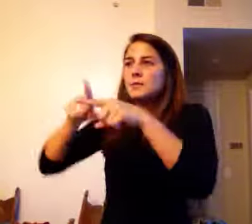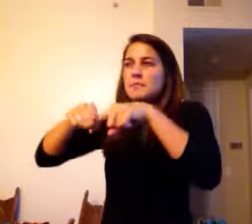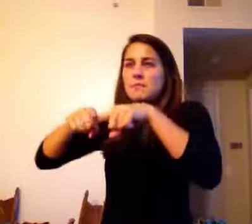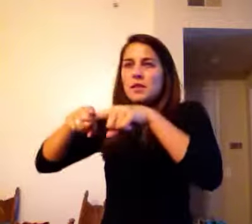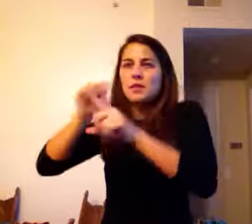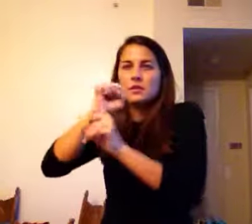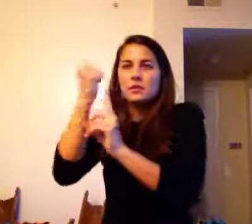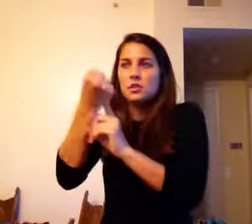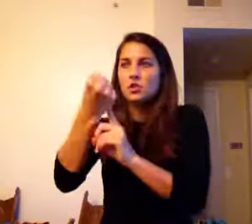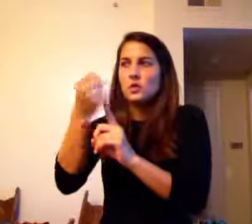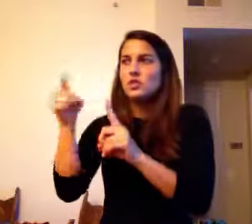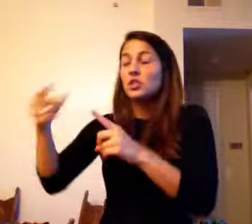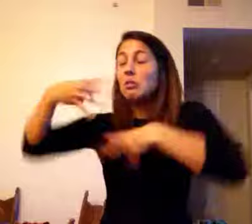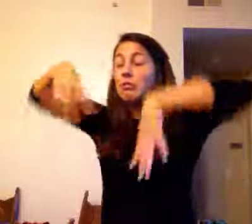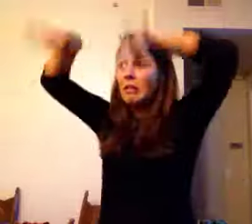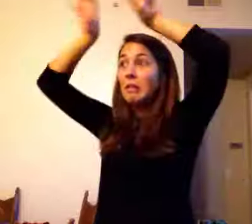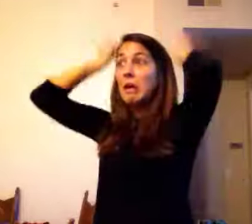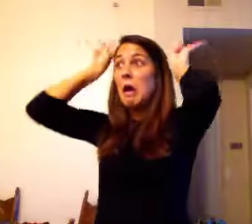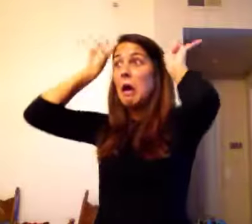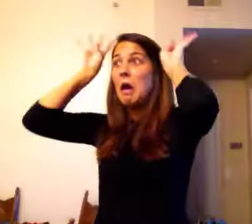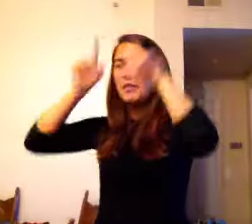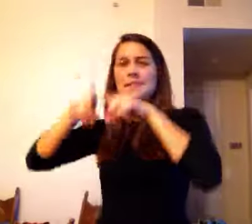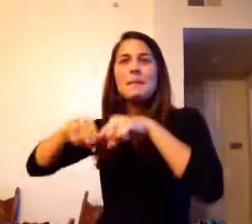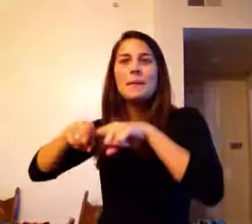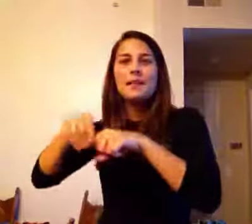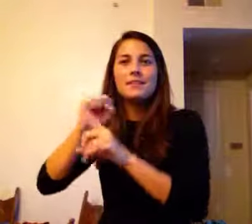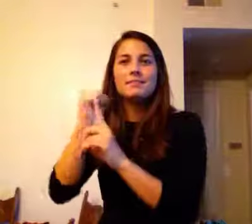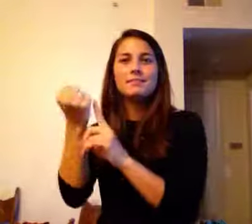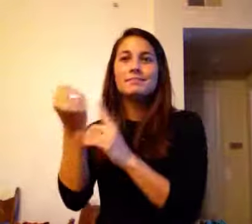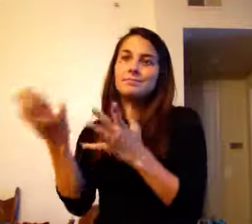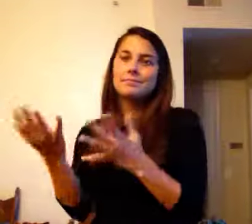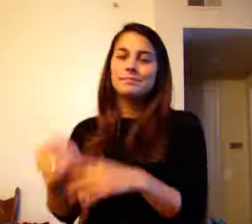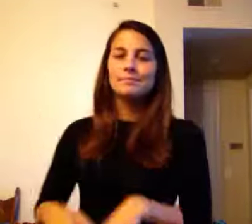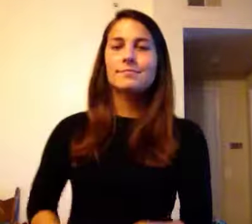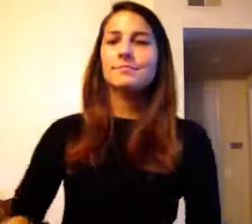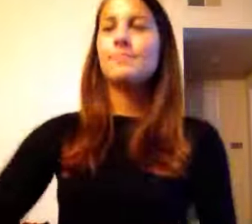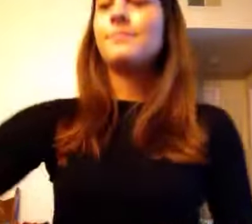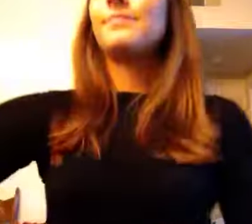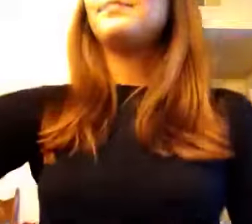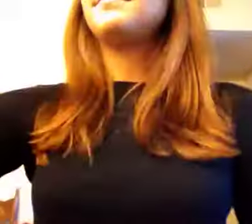characteristic calm. But unlike such transient states